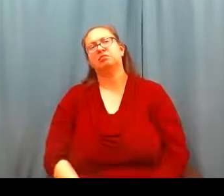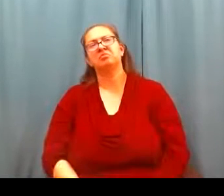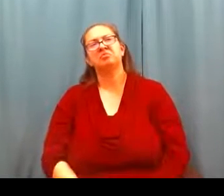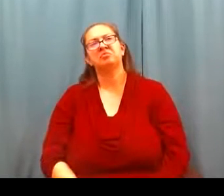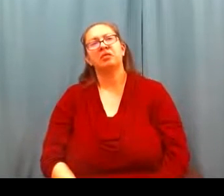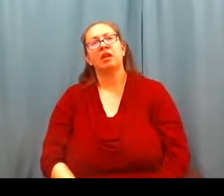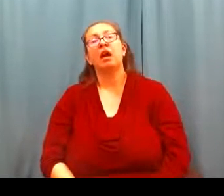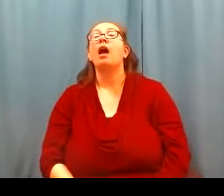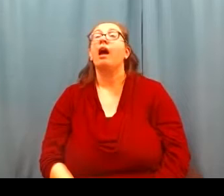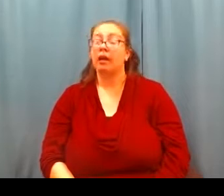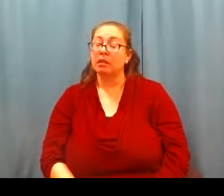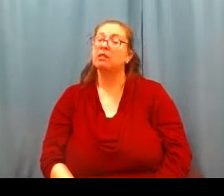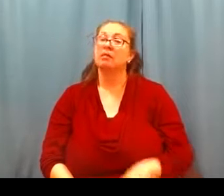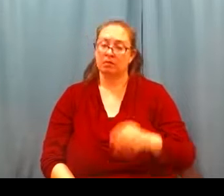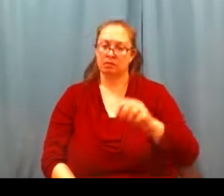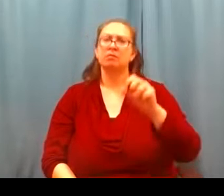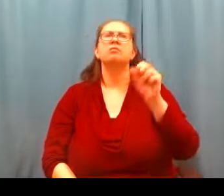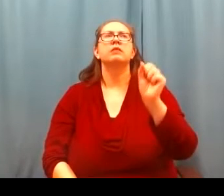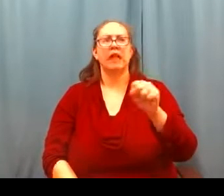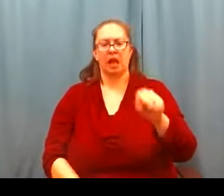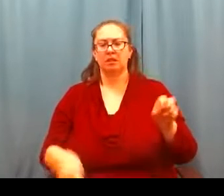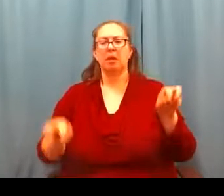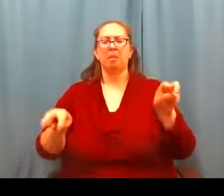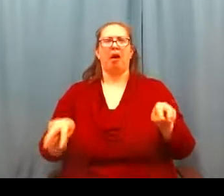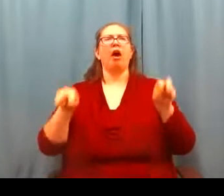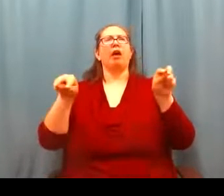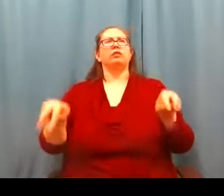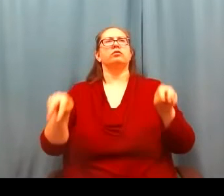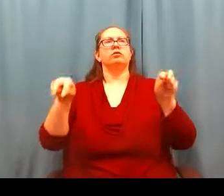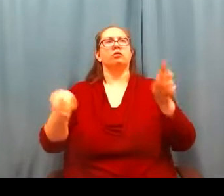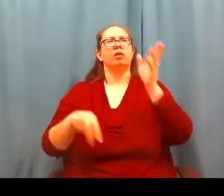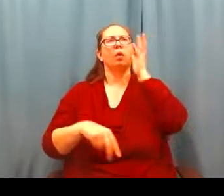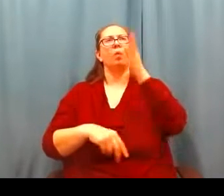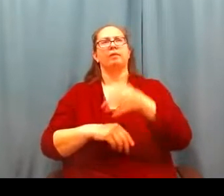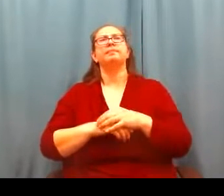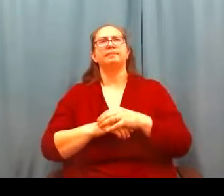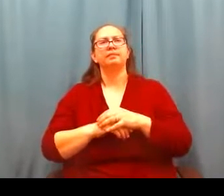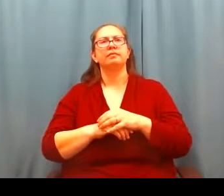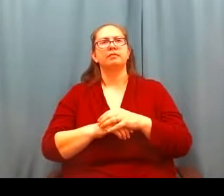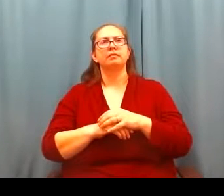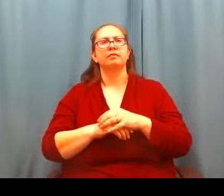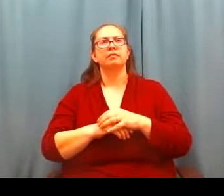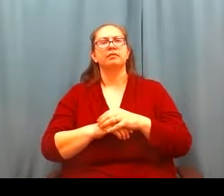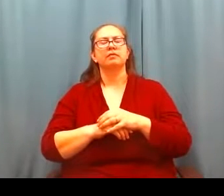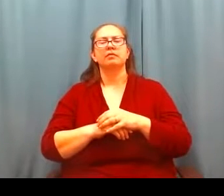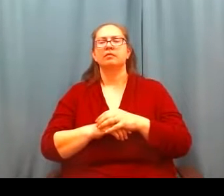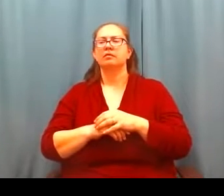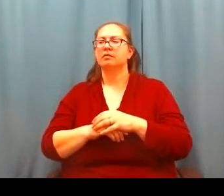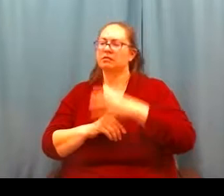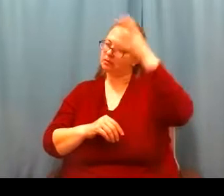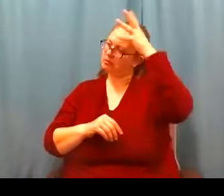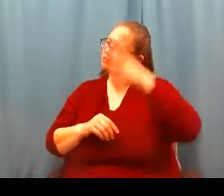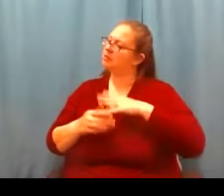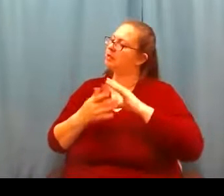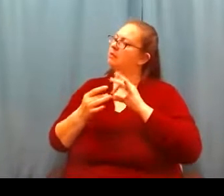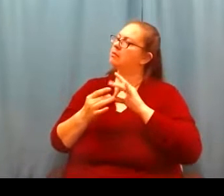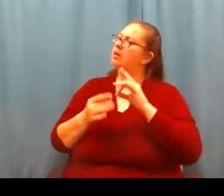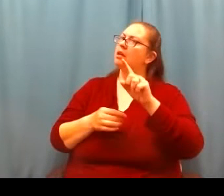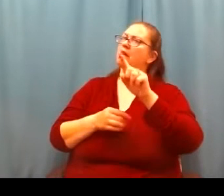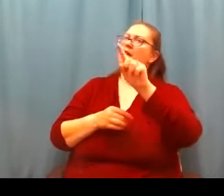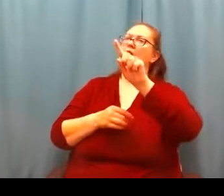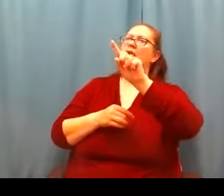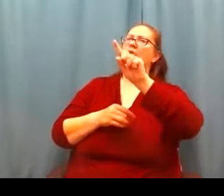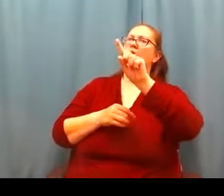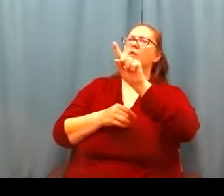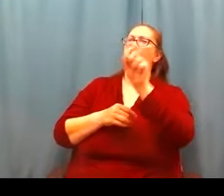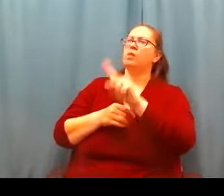And yes, we will be monitoring that. Right there, we have a question submitted through Zoom. Sharon would like to